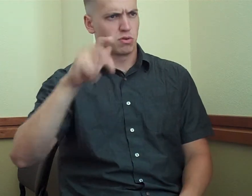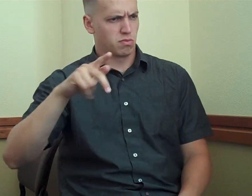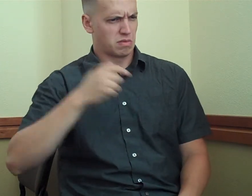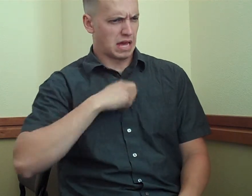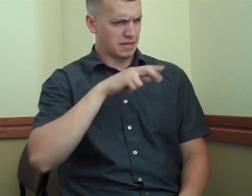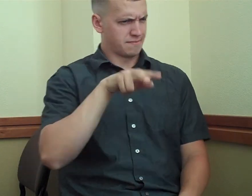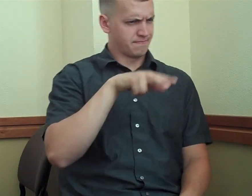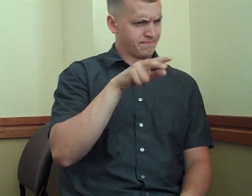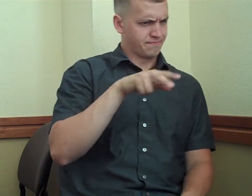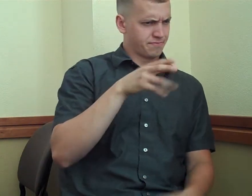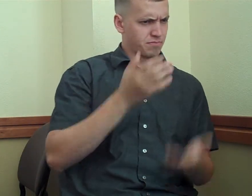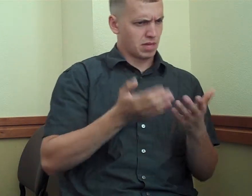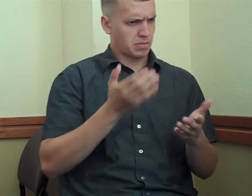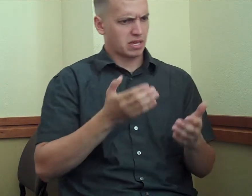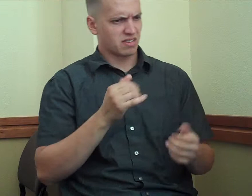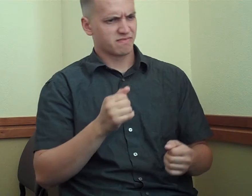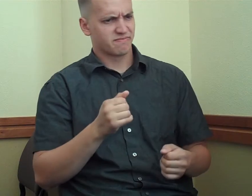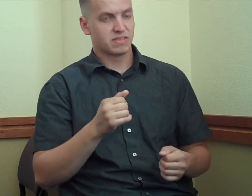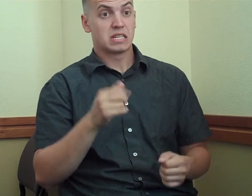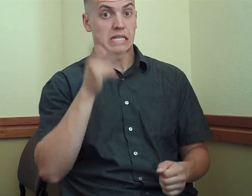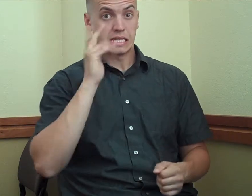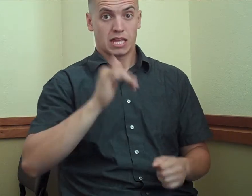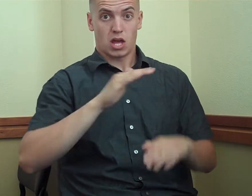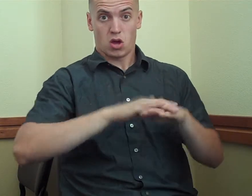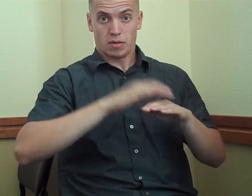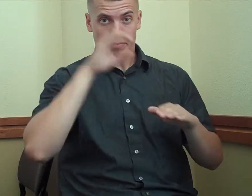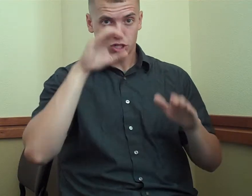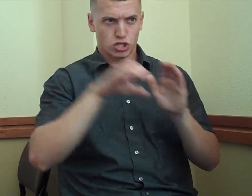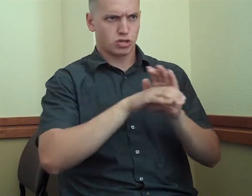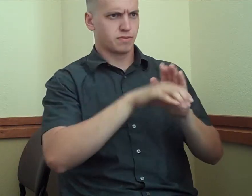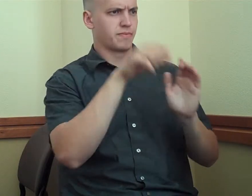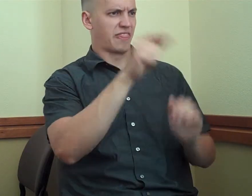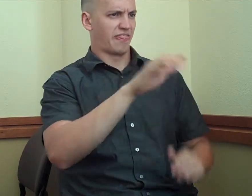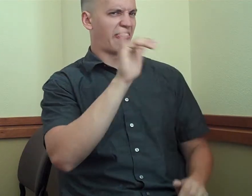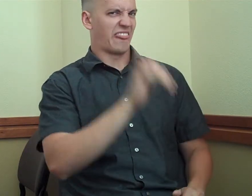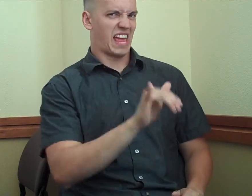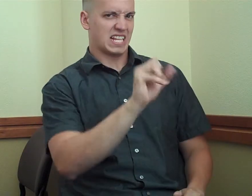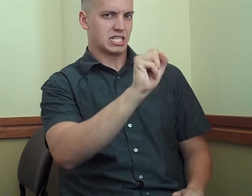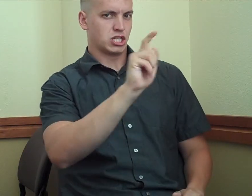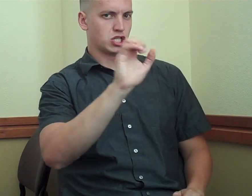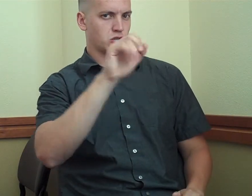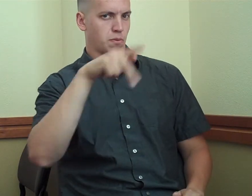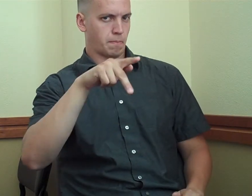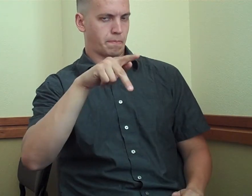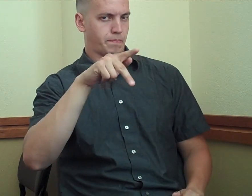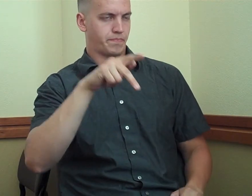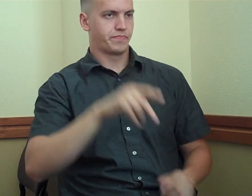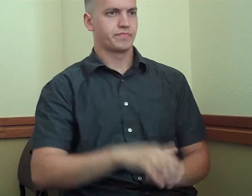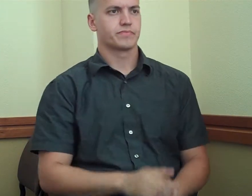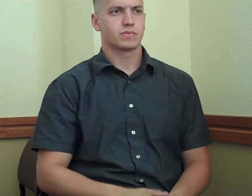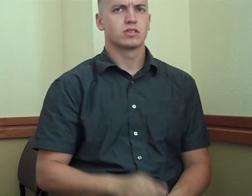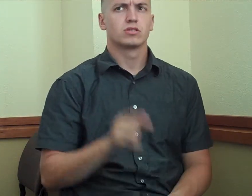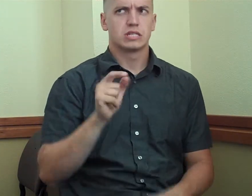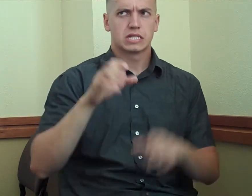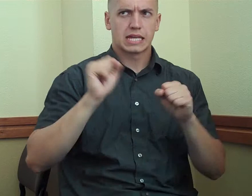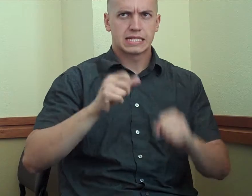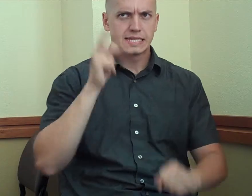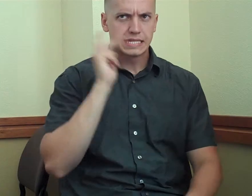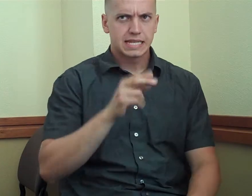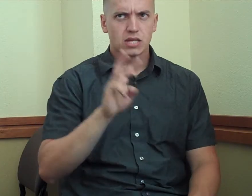from the picture because it says from the front stoop she can see. Now let me see. It says she can see the wharfs.